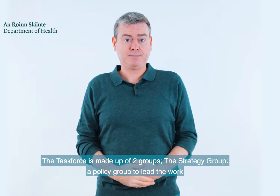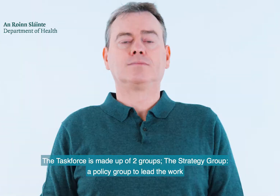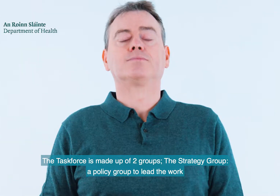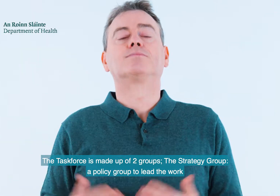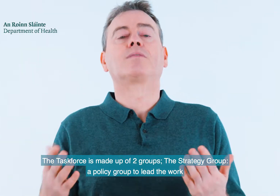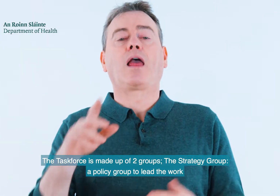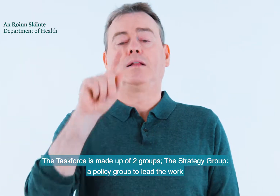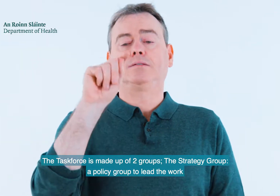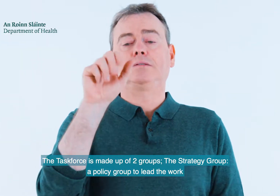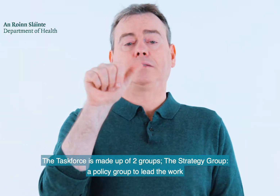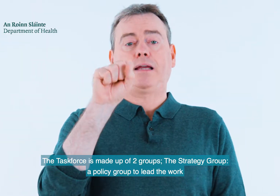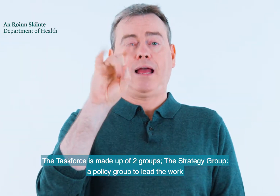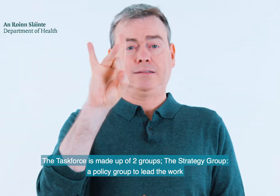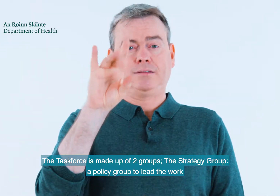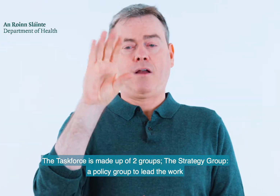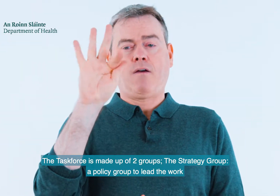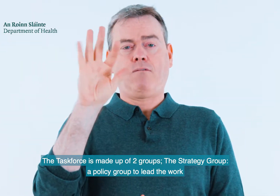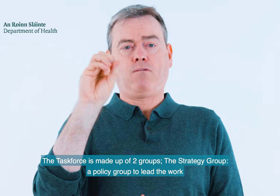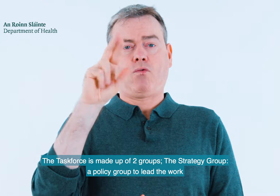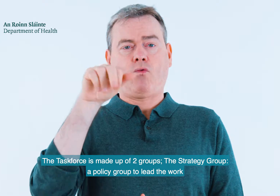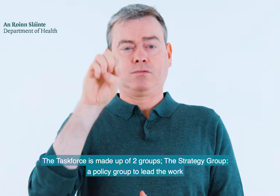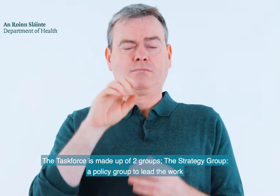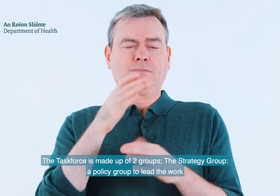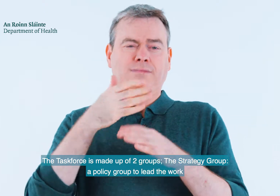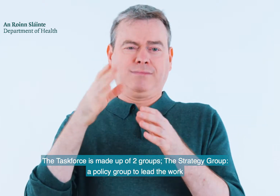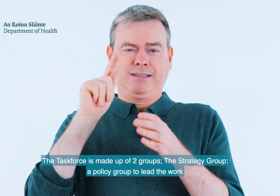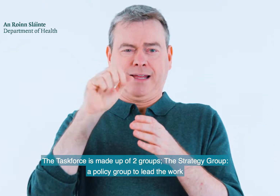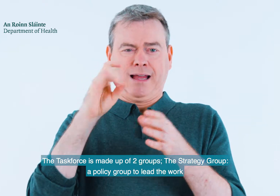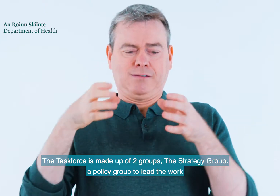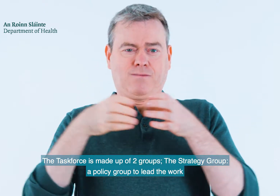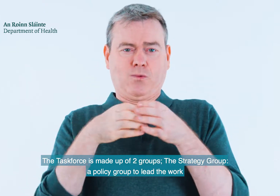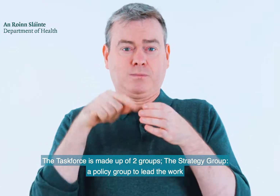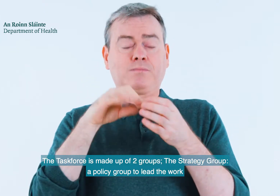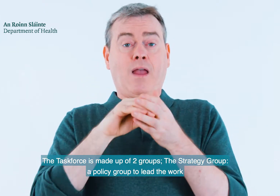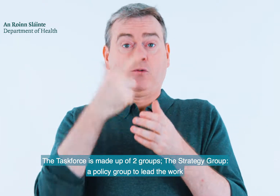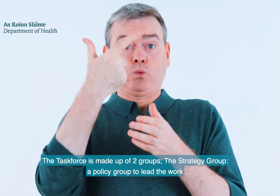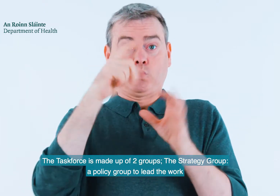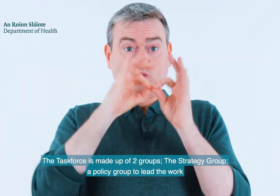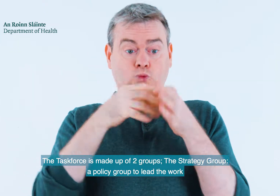The task force is made up of two groups: the strategy group, a policy group to lead the work,